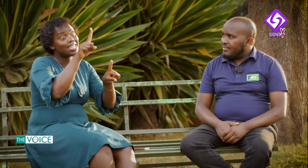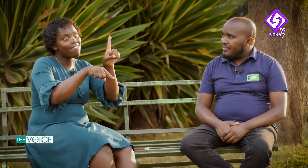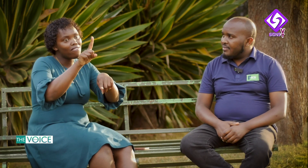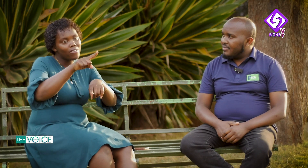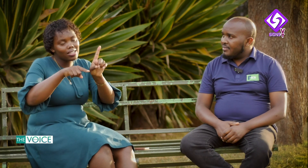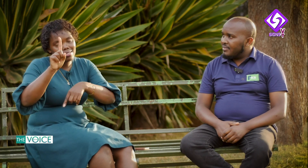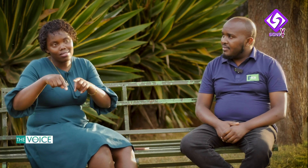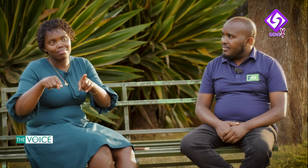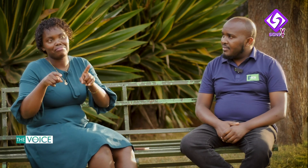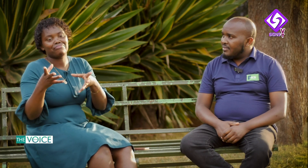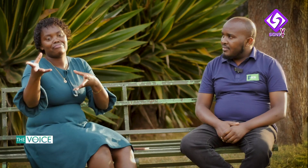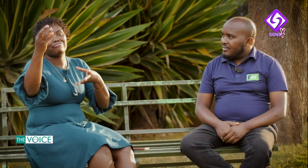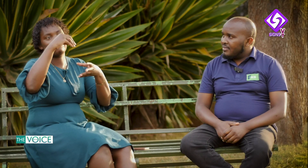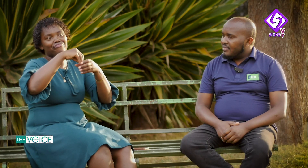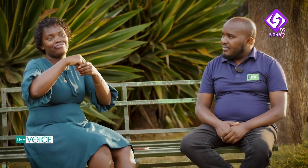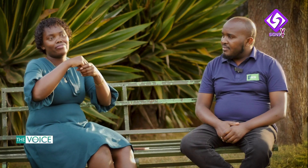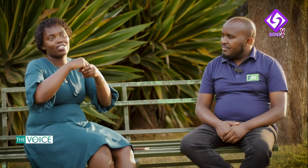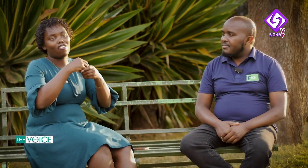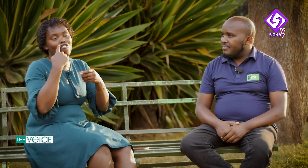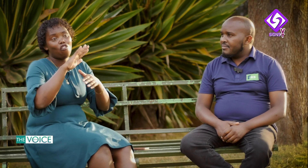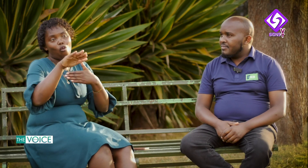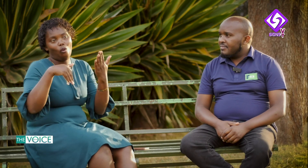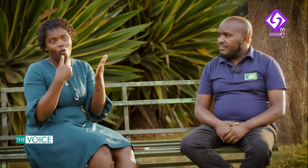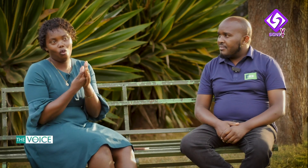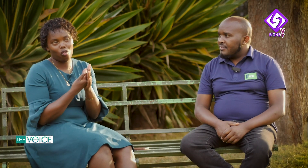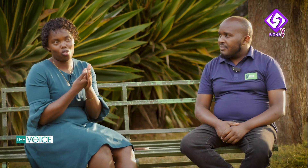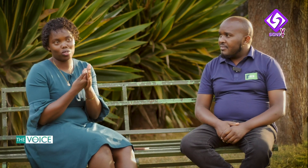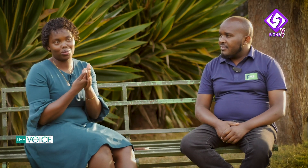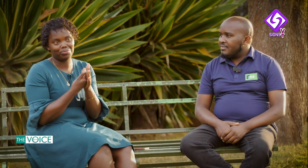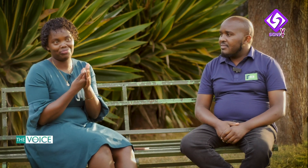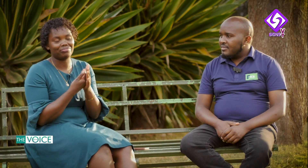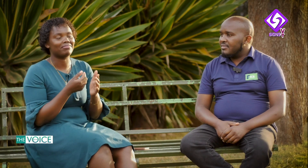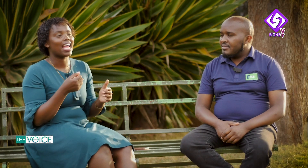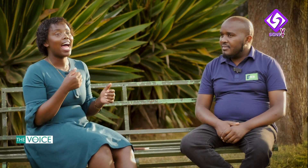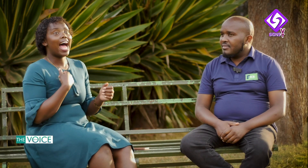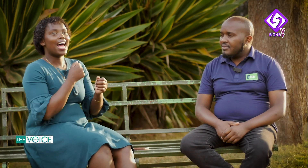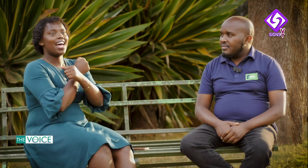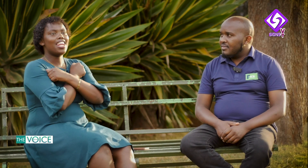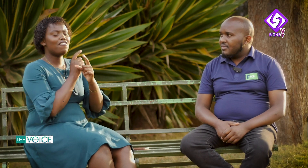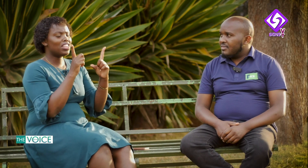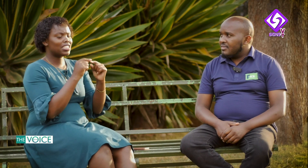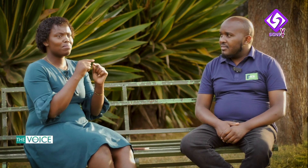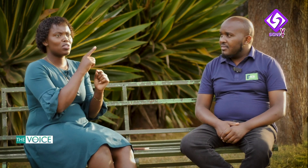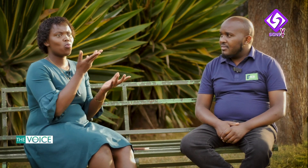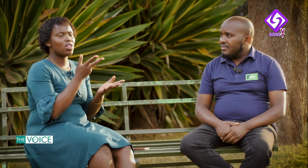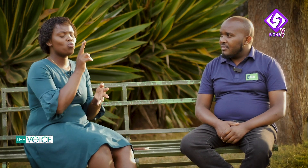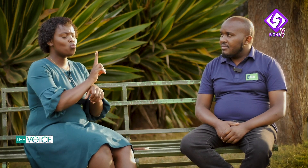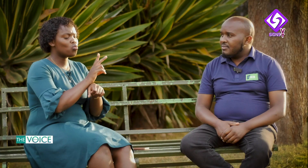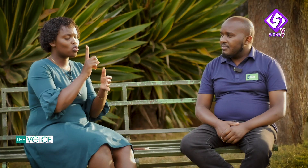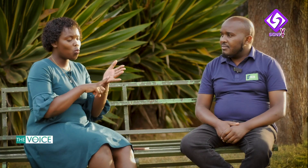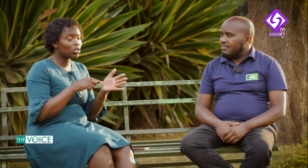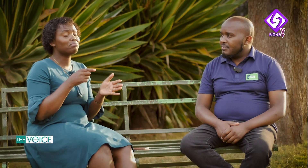group and having inclusion for all. I like that you said